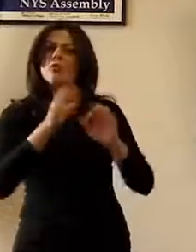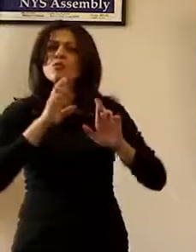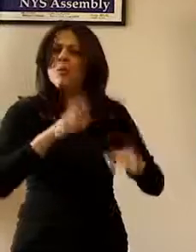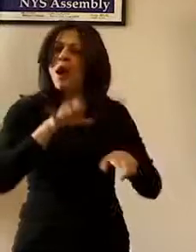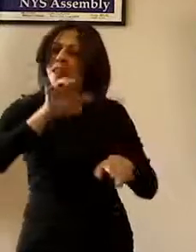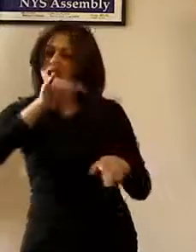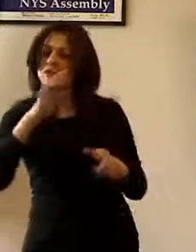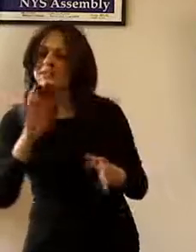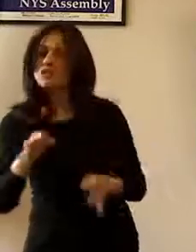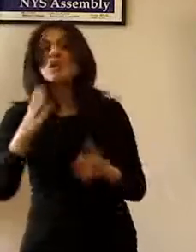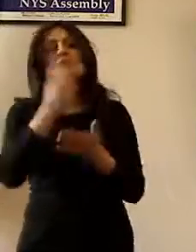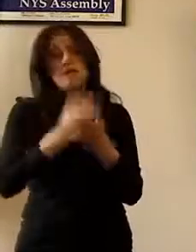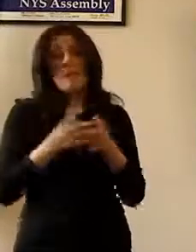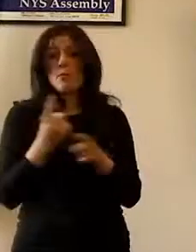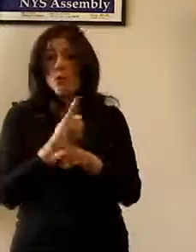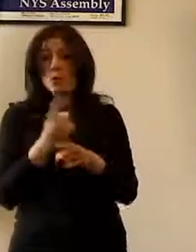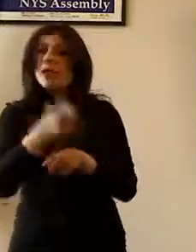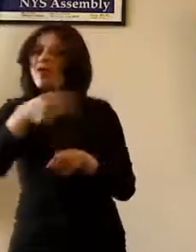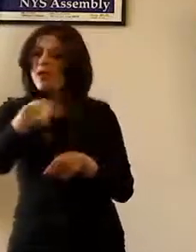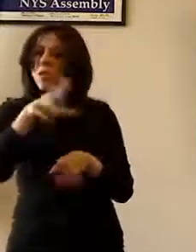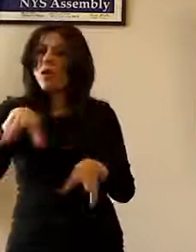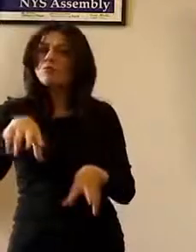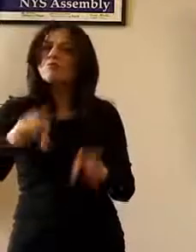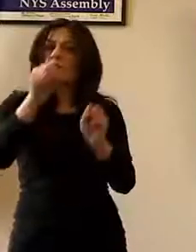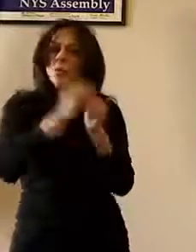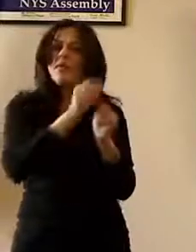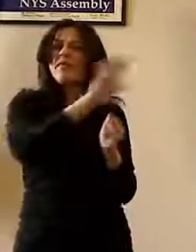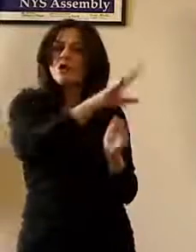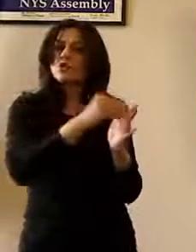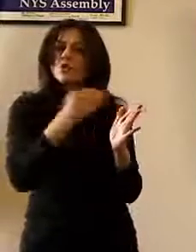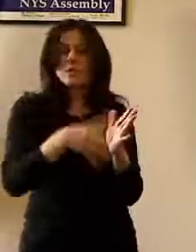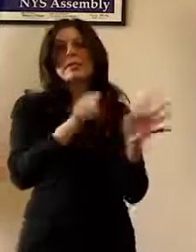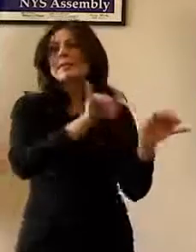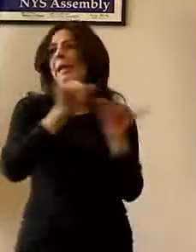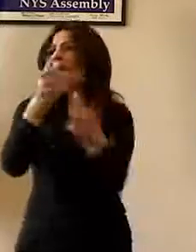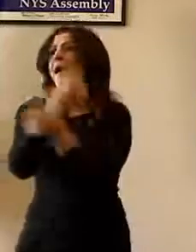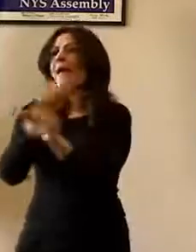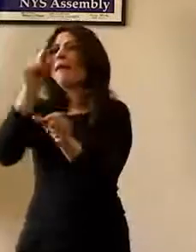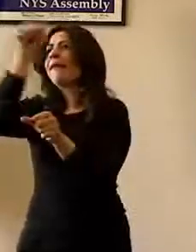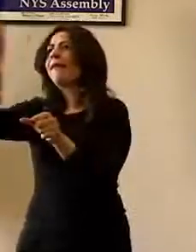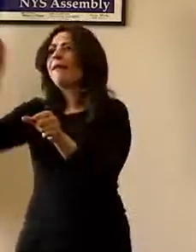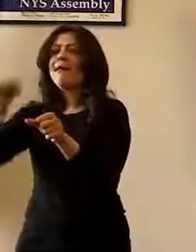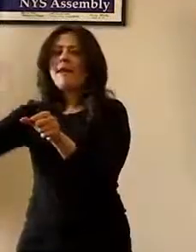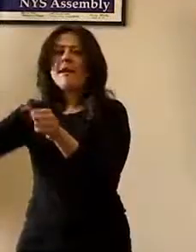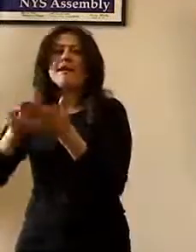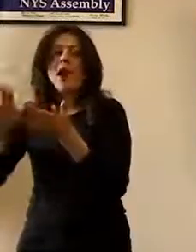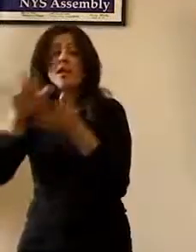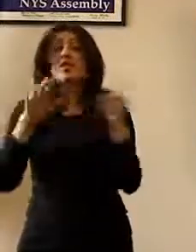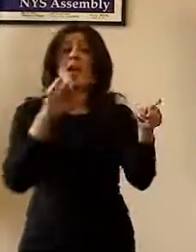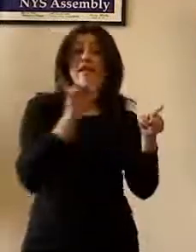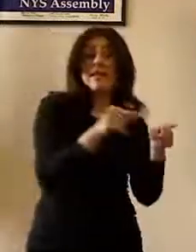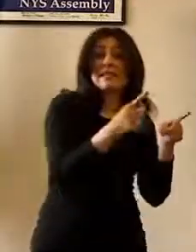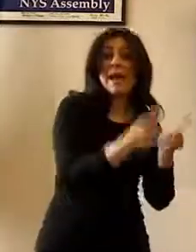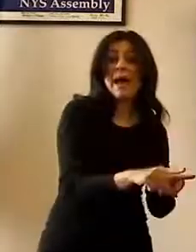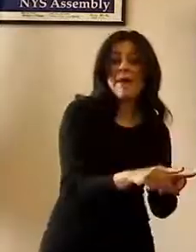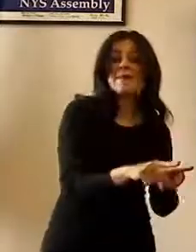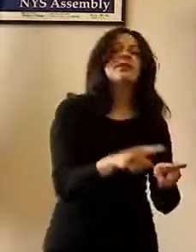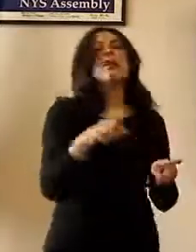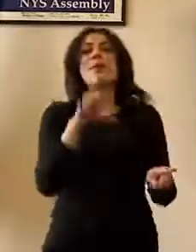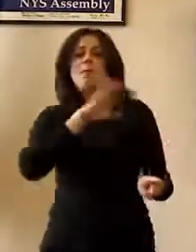responses that are appropriate that they take with their students, as does every college campus. This particular incident included a response